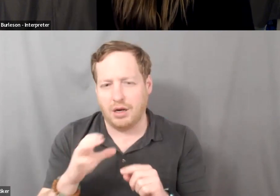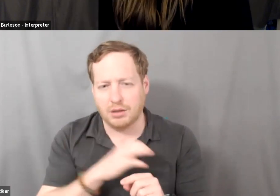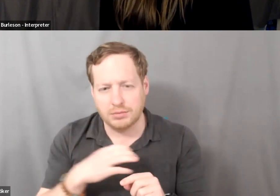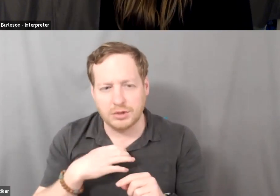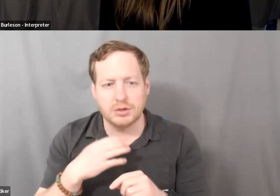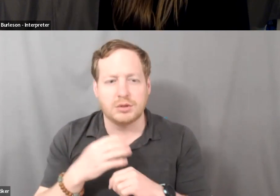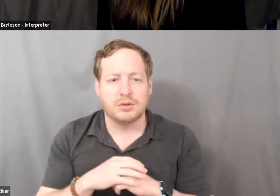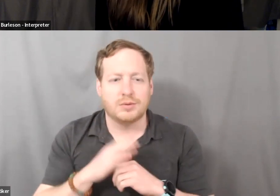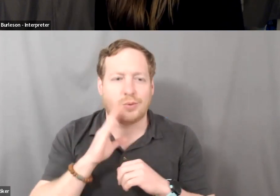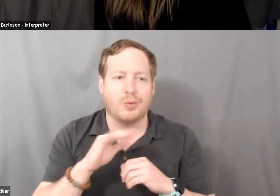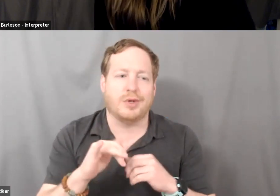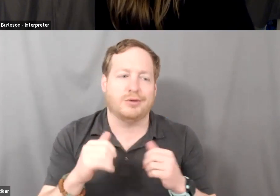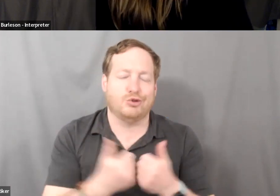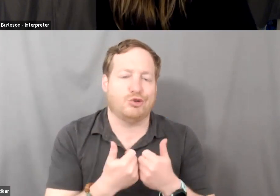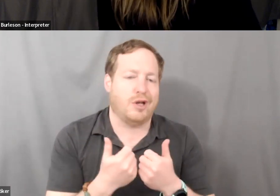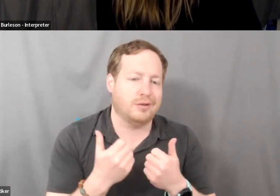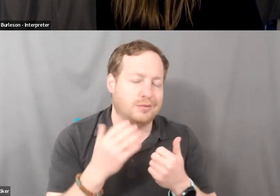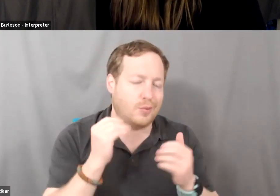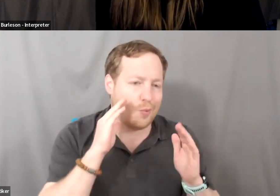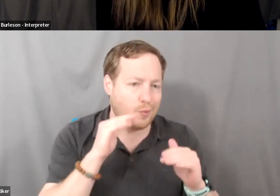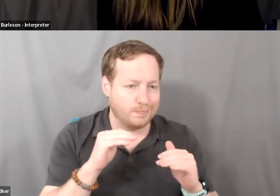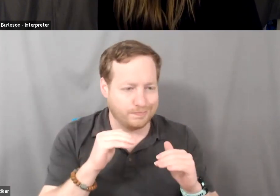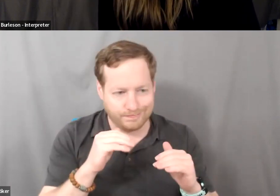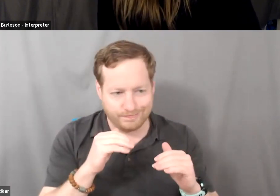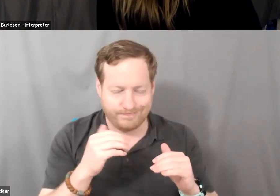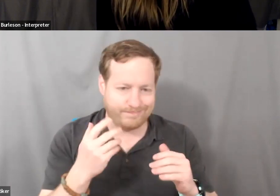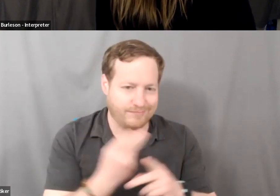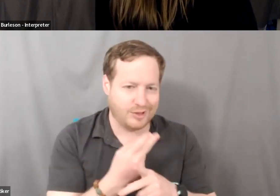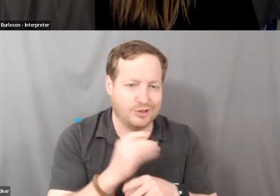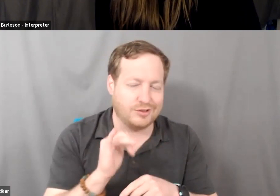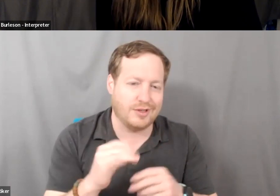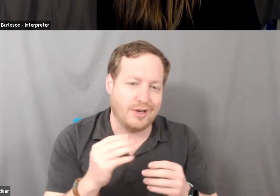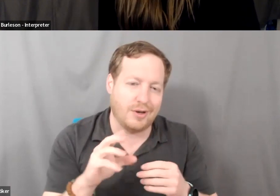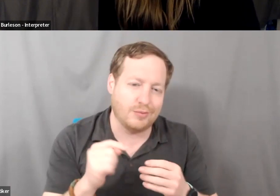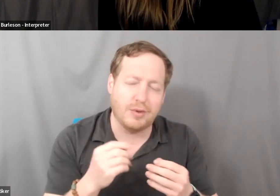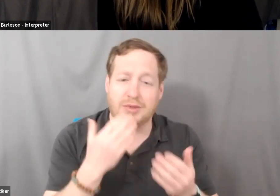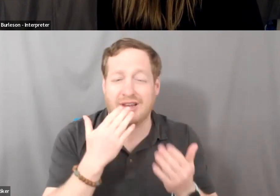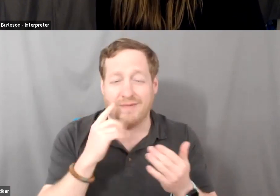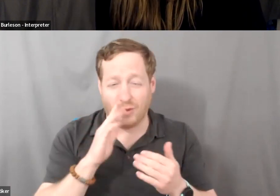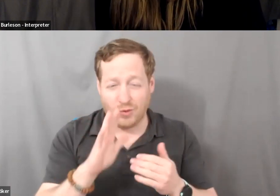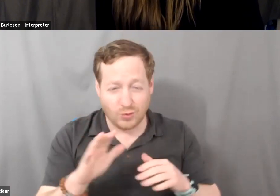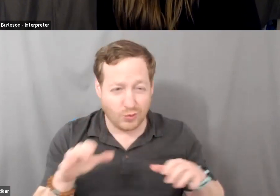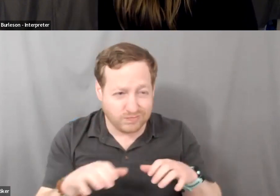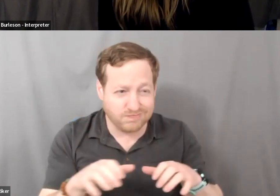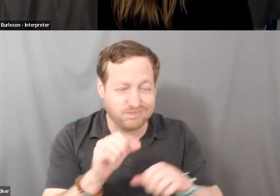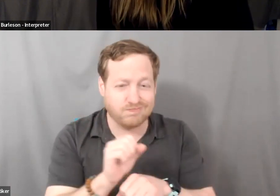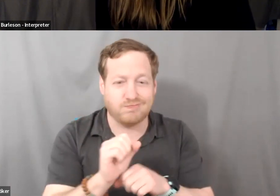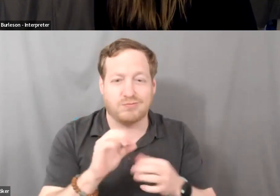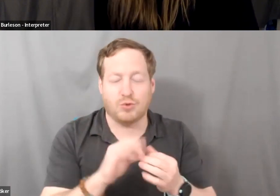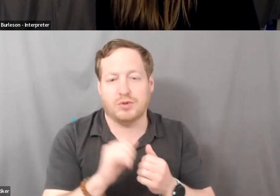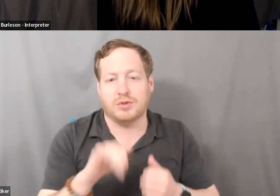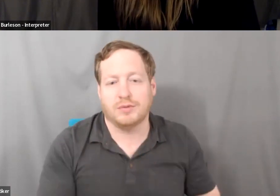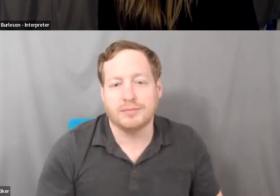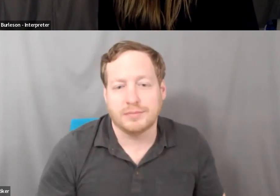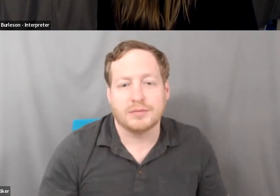you're not alone. There are other groups that are concerned as well. It has been a challenge that we've seen. And so I am hoping that it gets figured out.